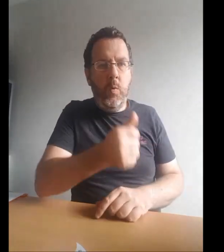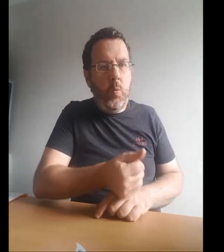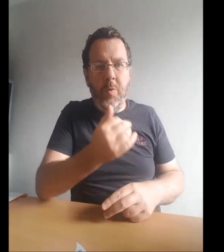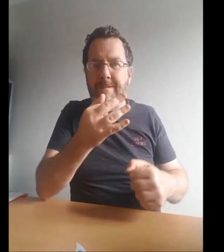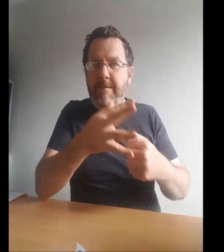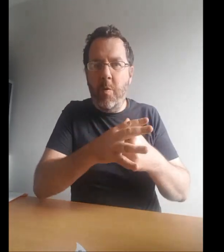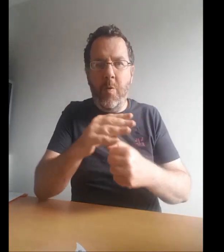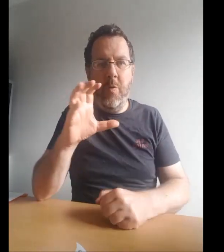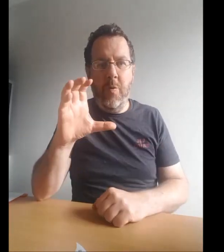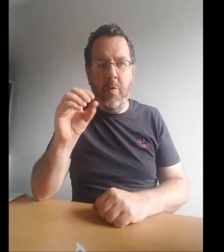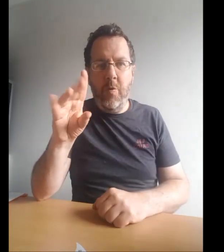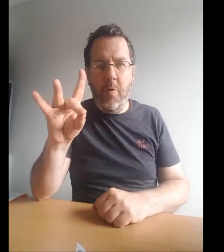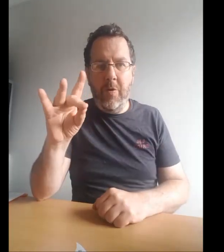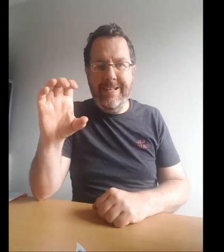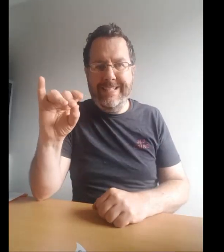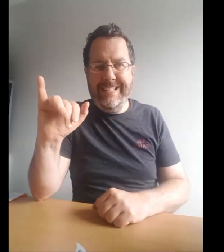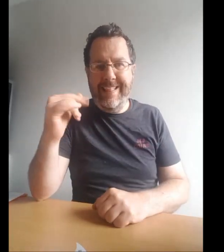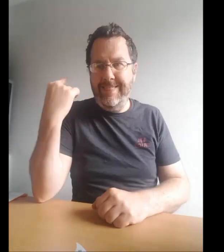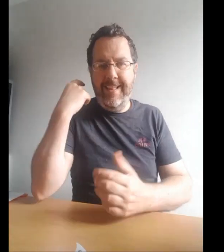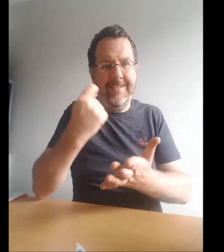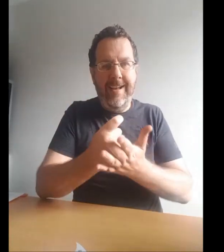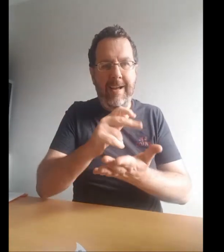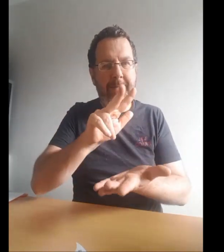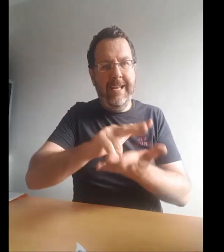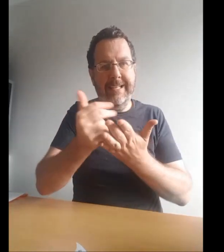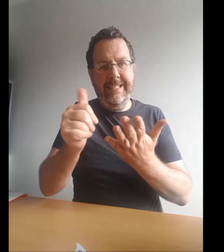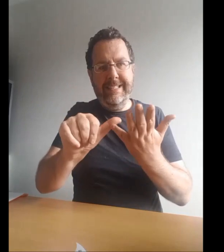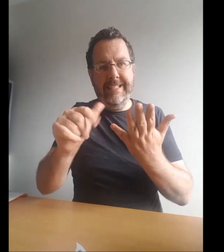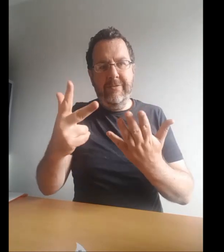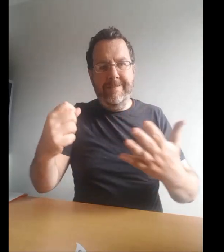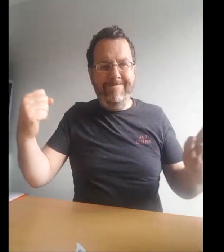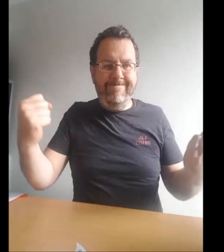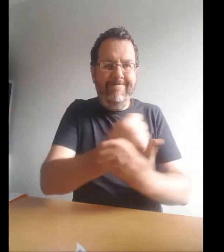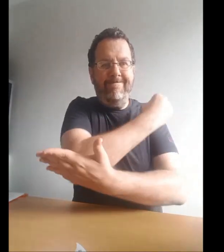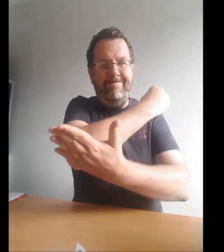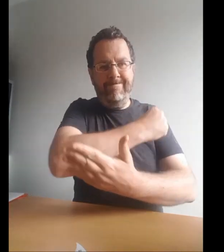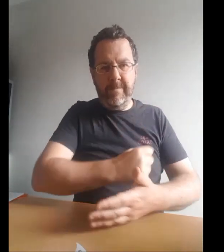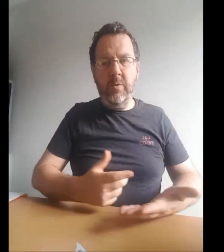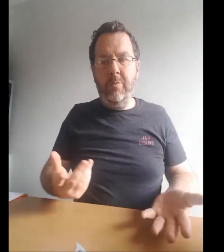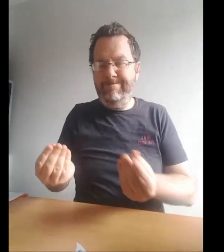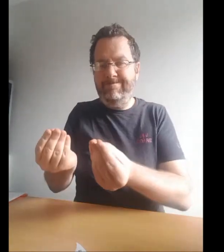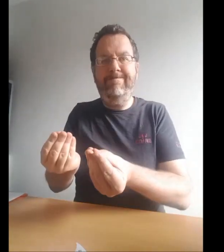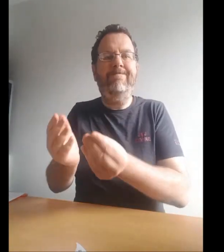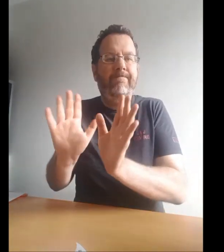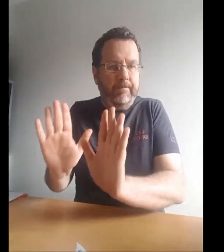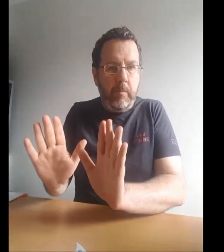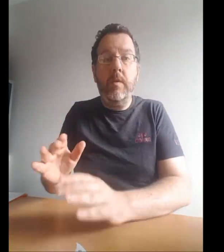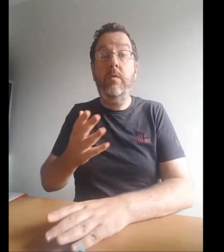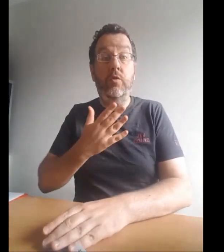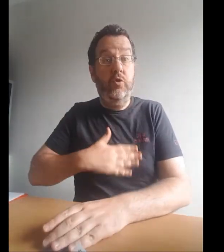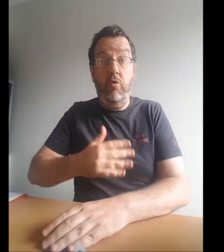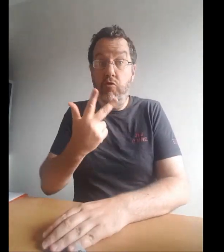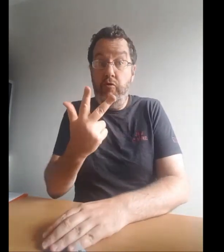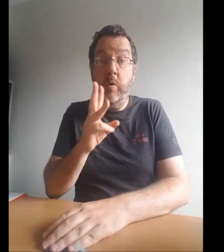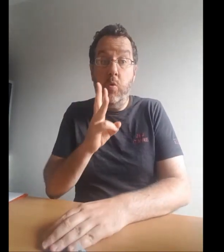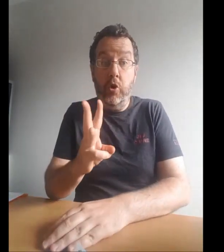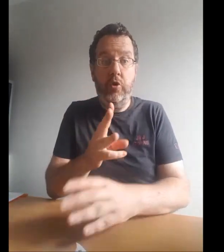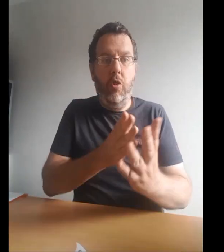us more information, because the Cork City Police Courts in 1863, they haven't left us records that we can check to corroborate. So we're